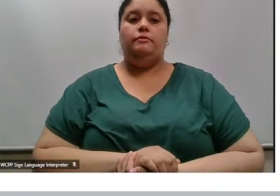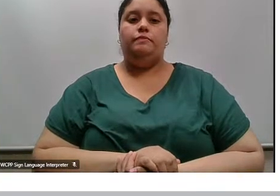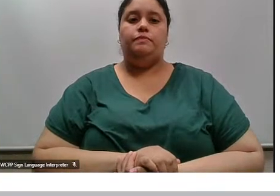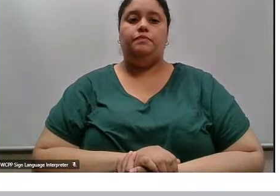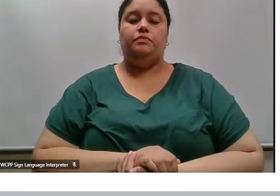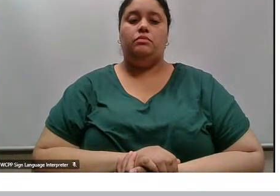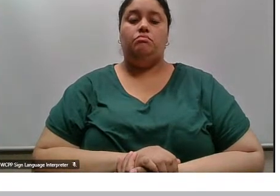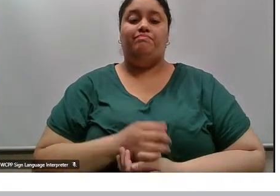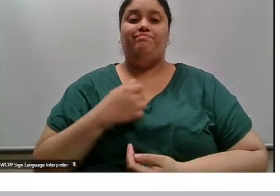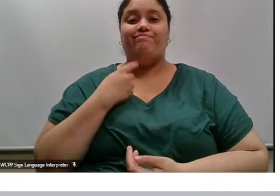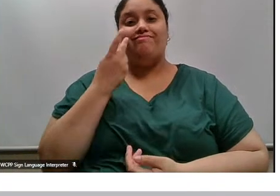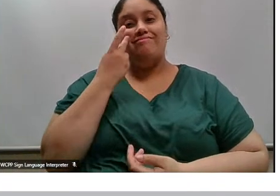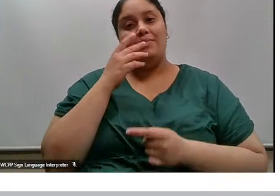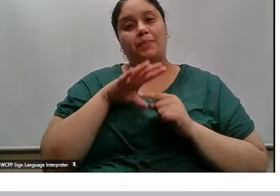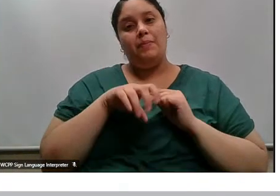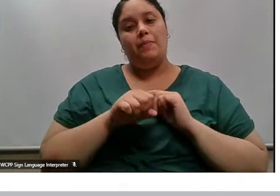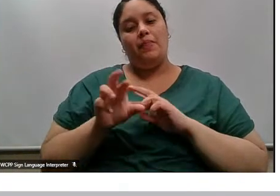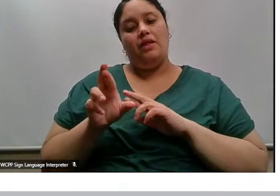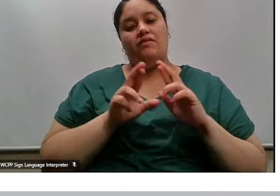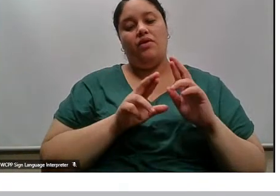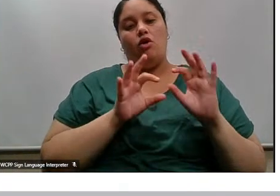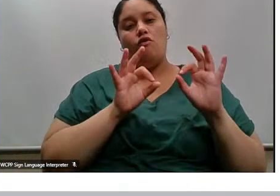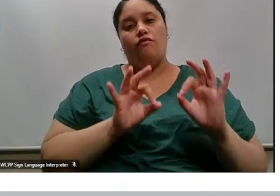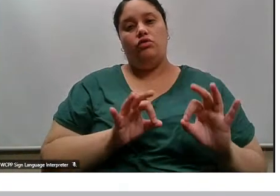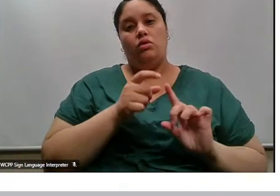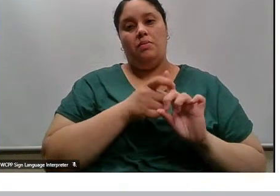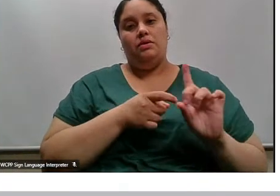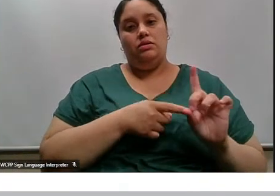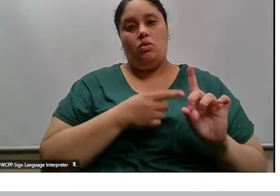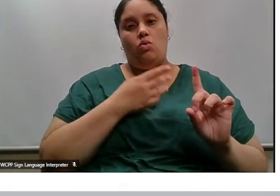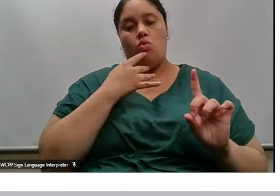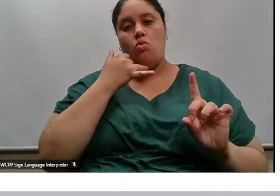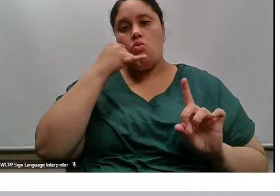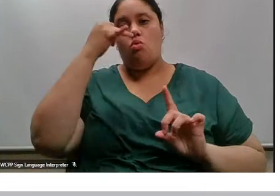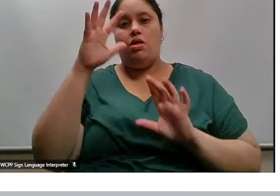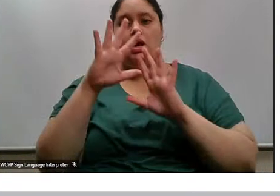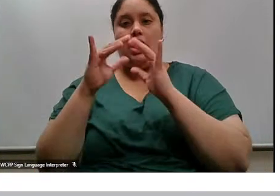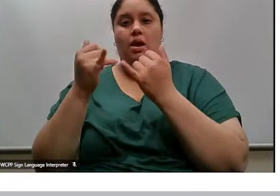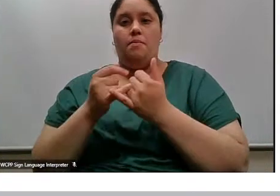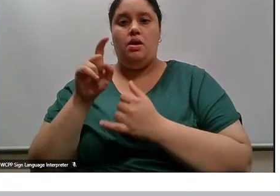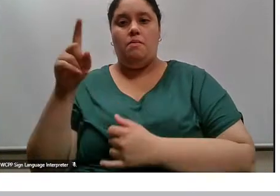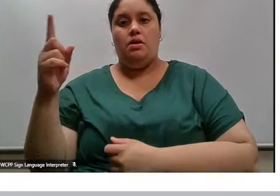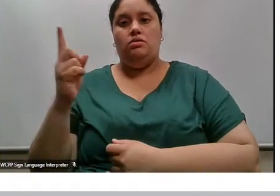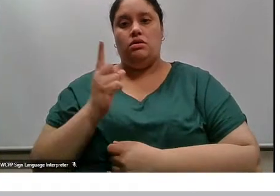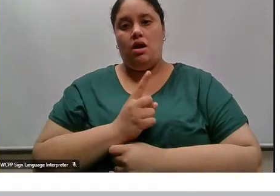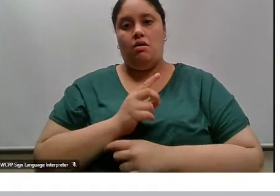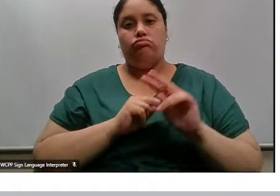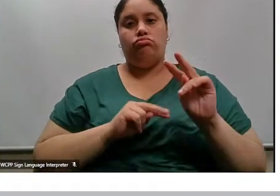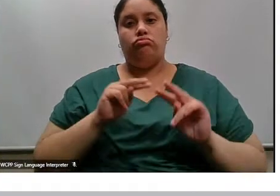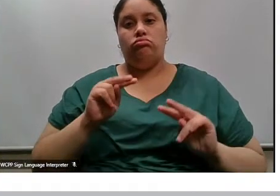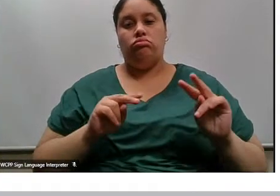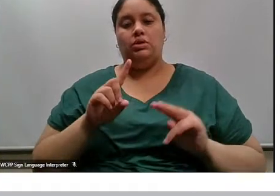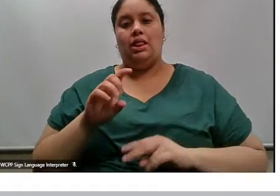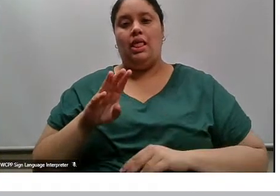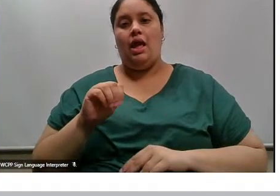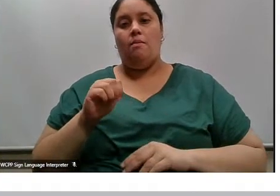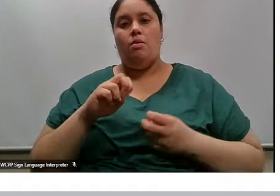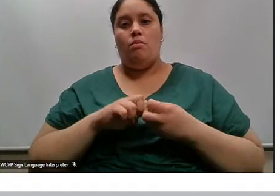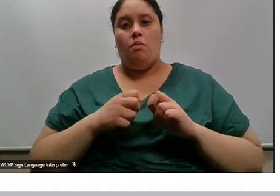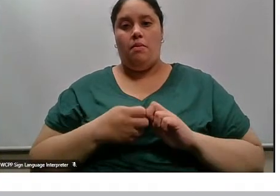to an official that called in a company to come and address a damp problem,